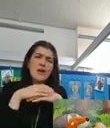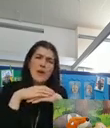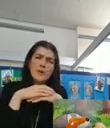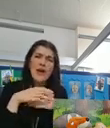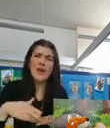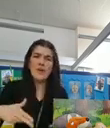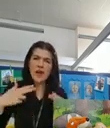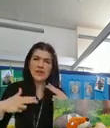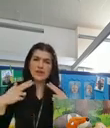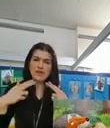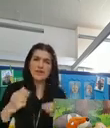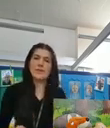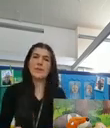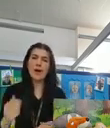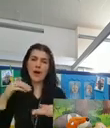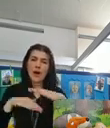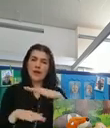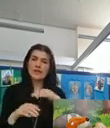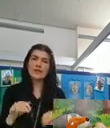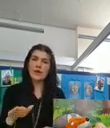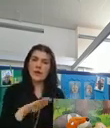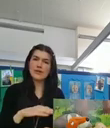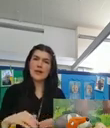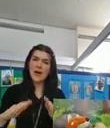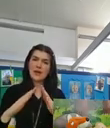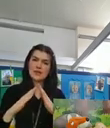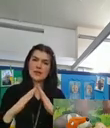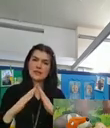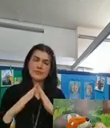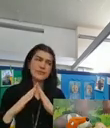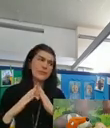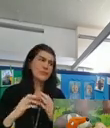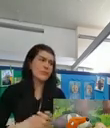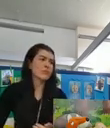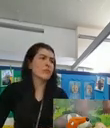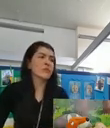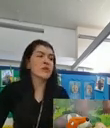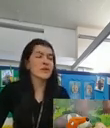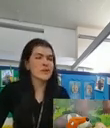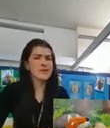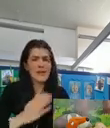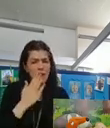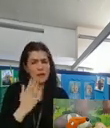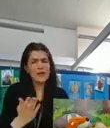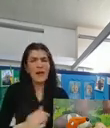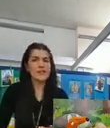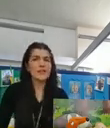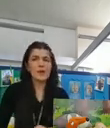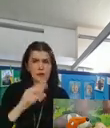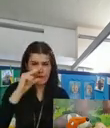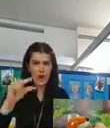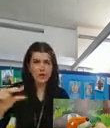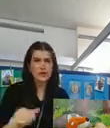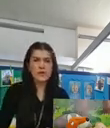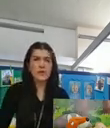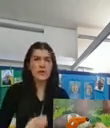"Come and have lunch in my underground house." "It's terribly kind of you, fox, but